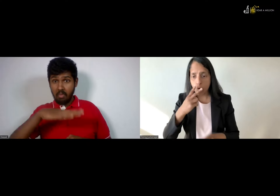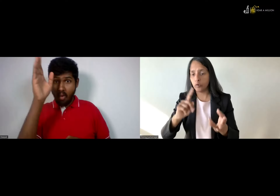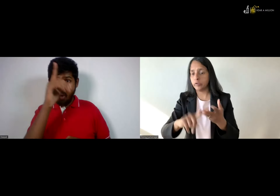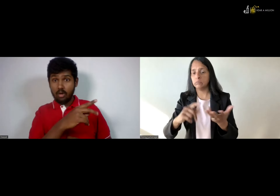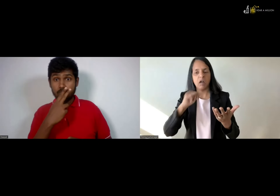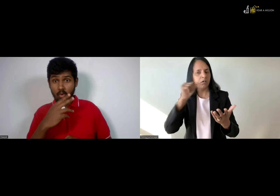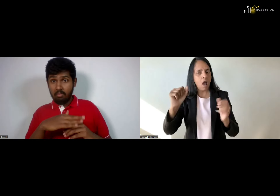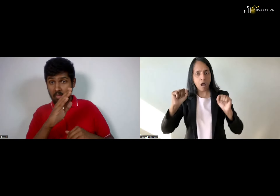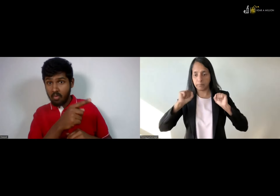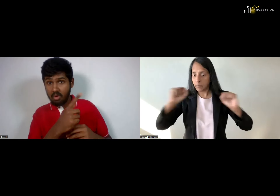lot,